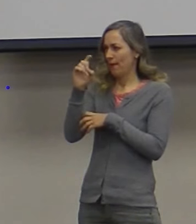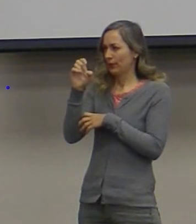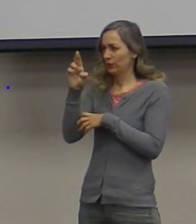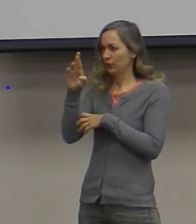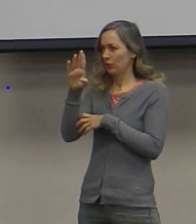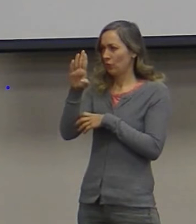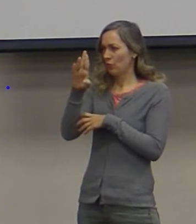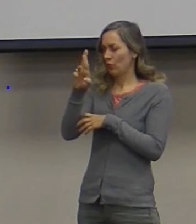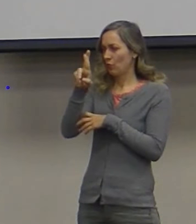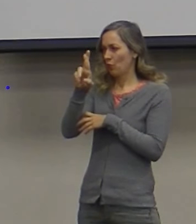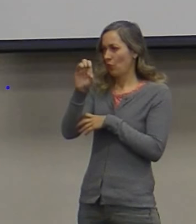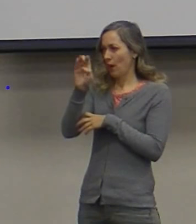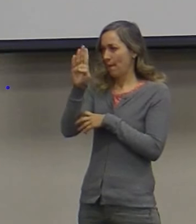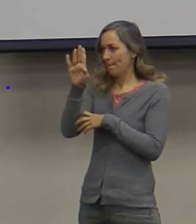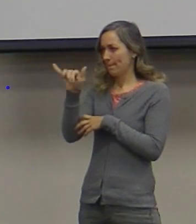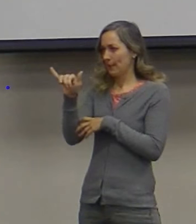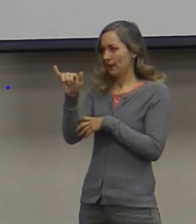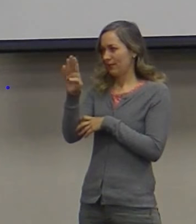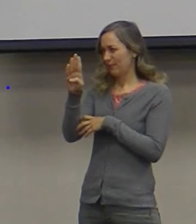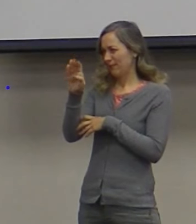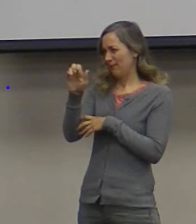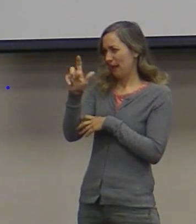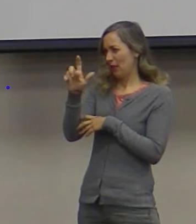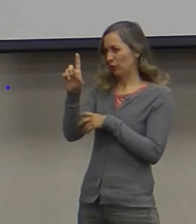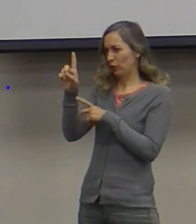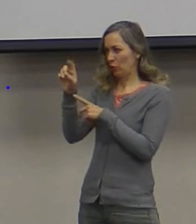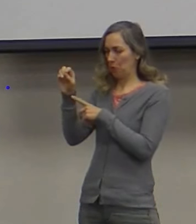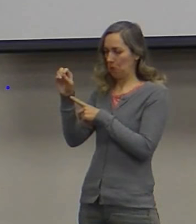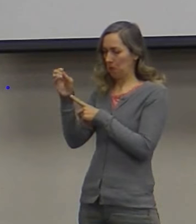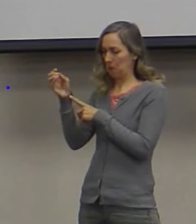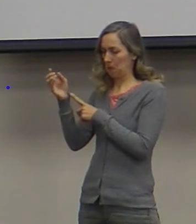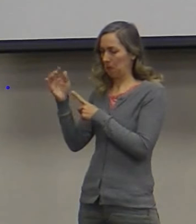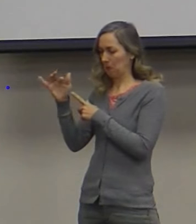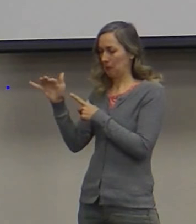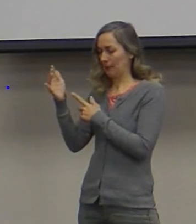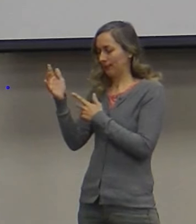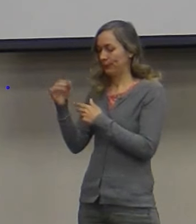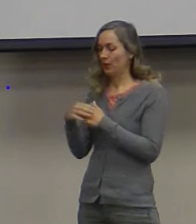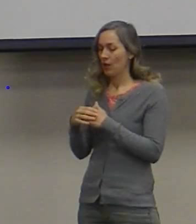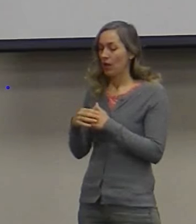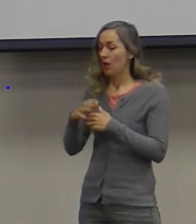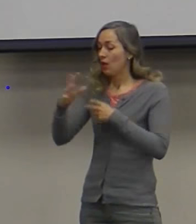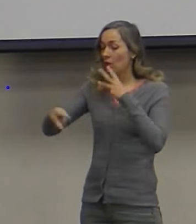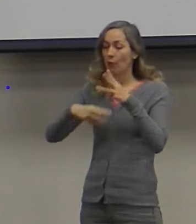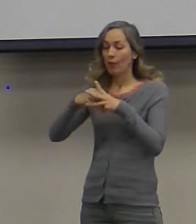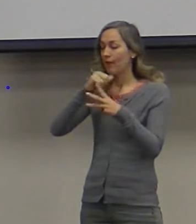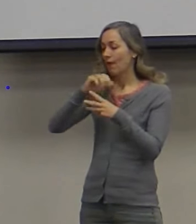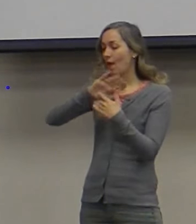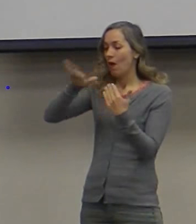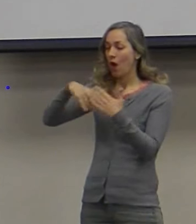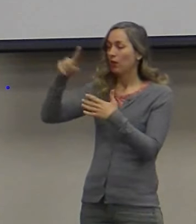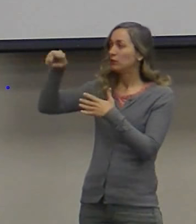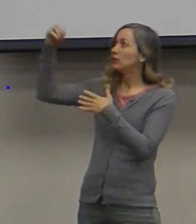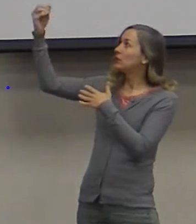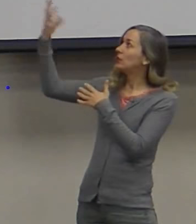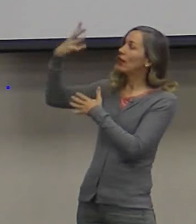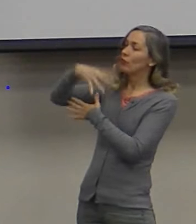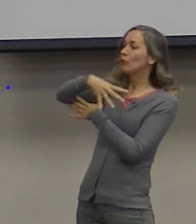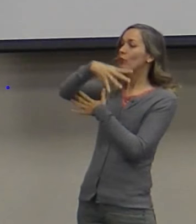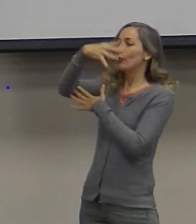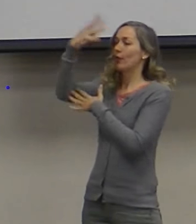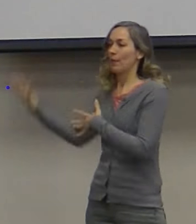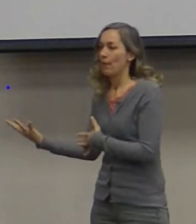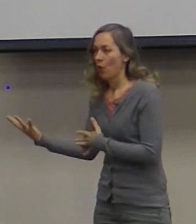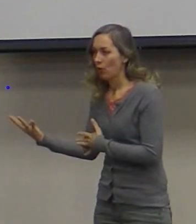This is what he says. He says, I'm going to tell you something you already know. The world ain't all sunshine and rainbows. It's a very mean